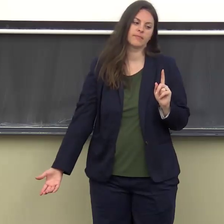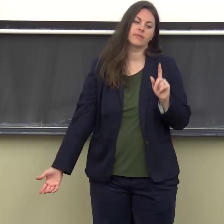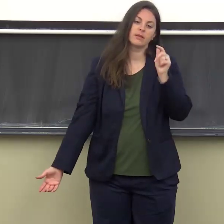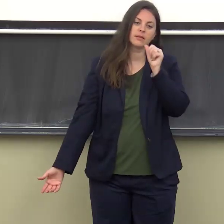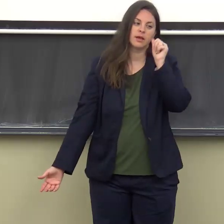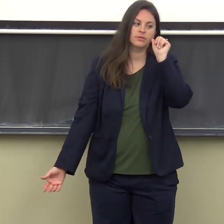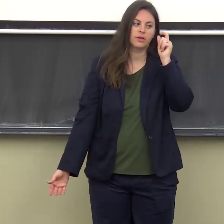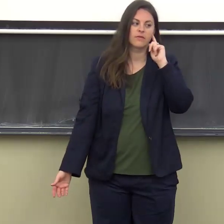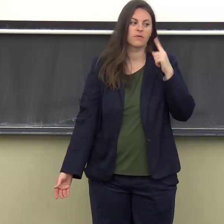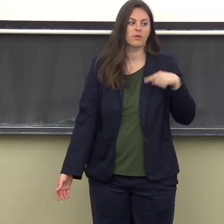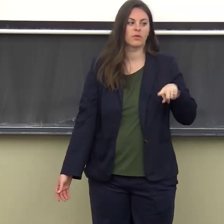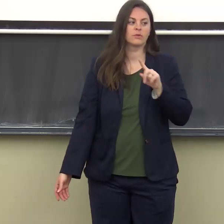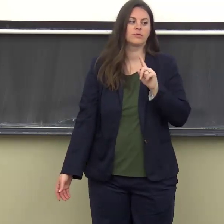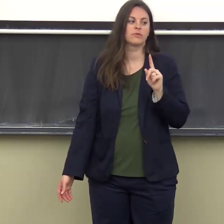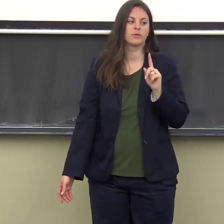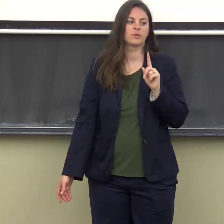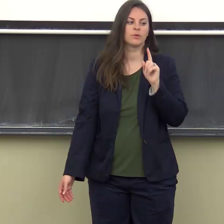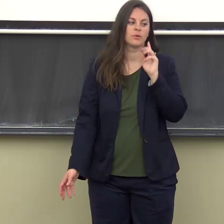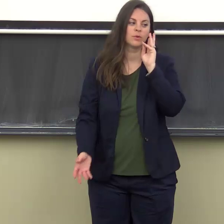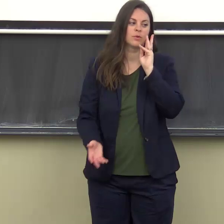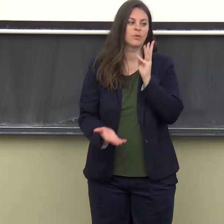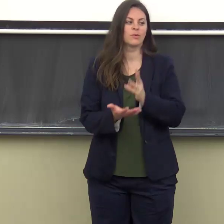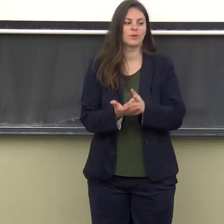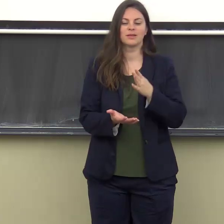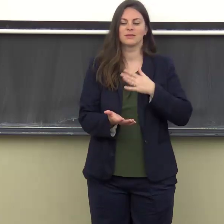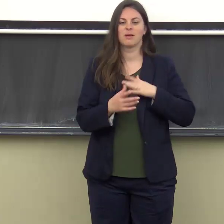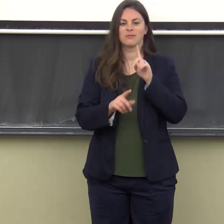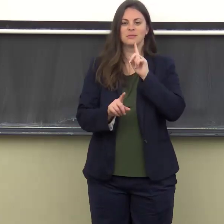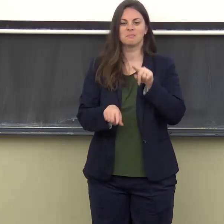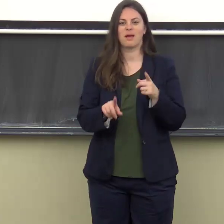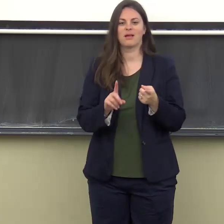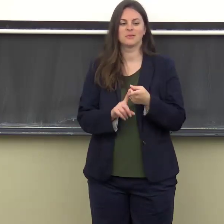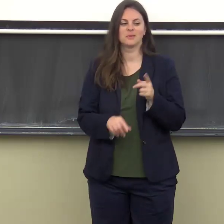you who witnessed my response to Carl, this